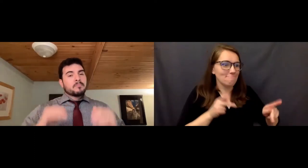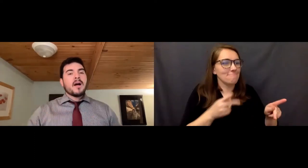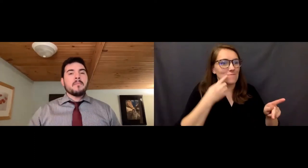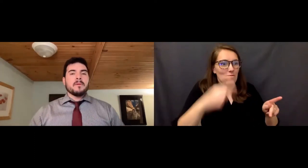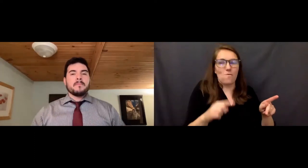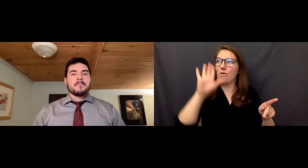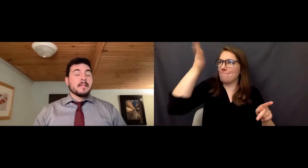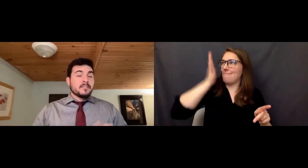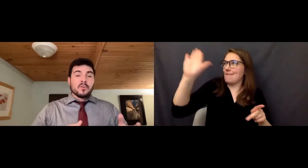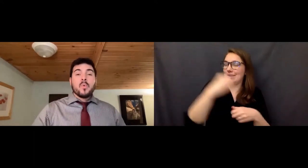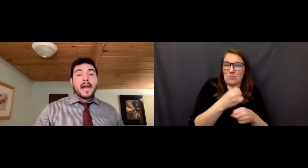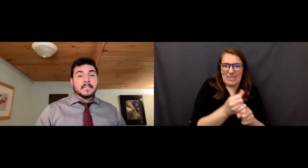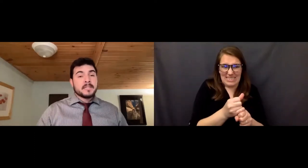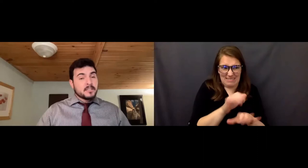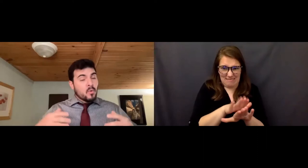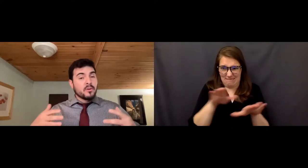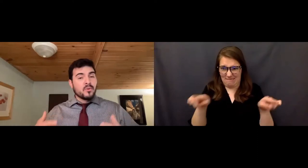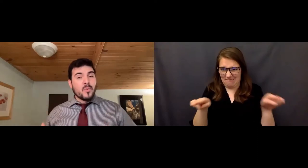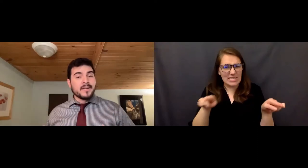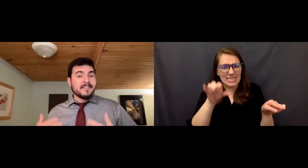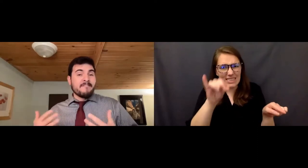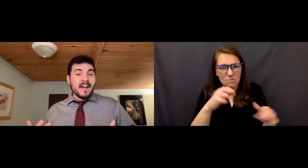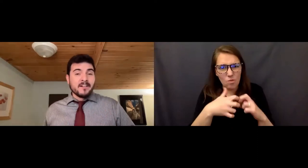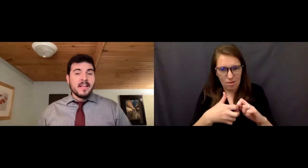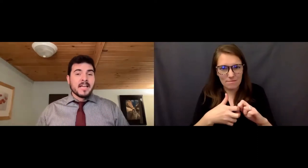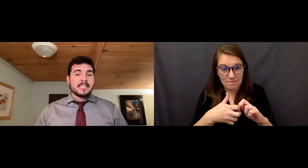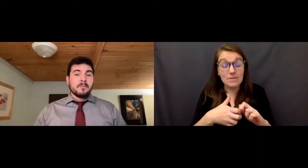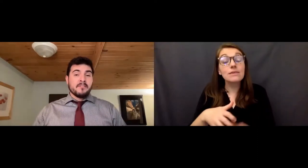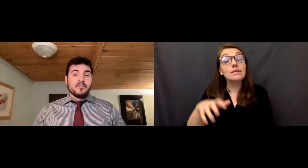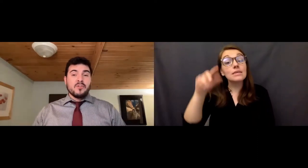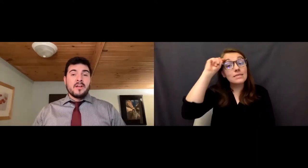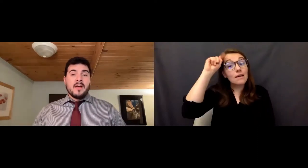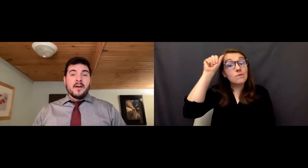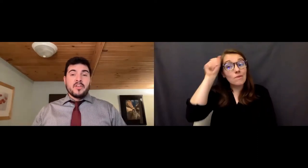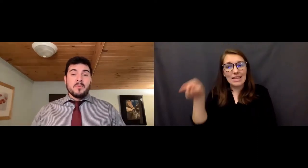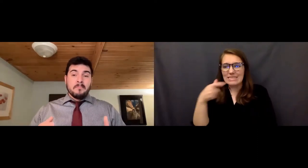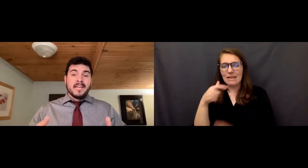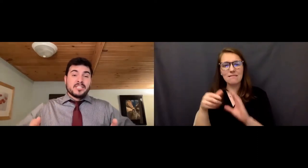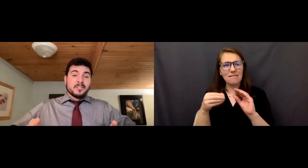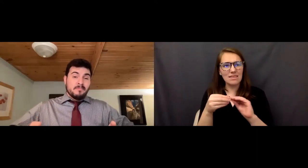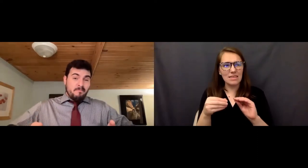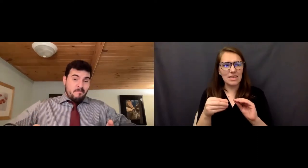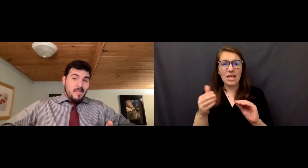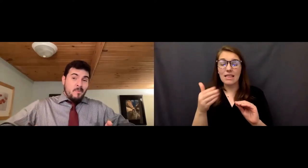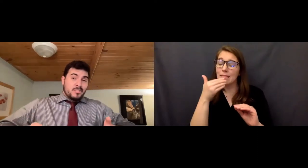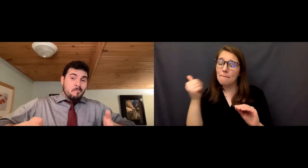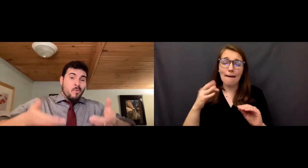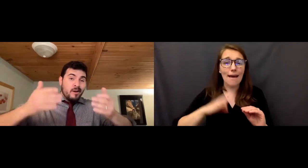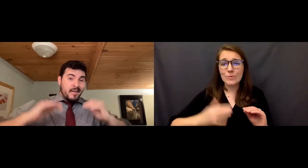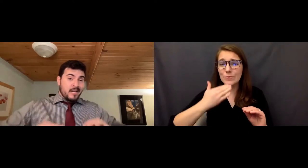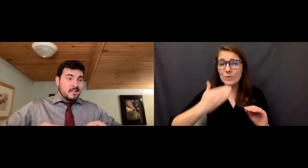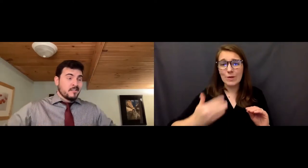Now, this is a problem, at least for Aquinas, because according to Aquinas, the final contemplative good of the human being is in that